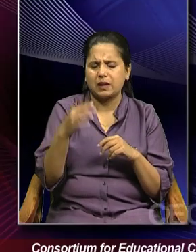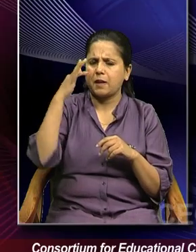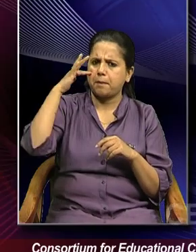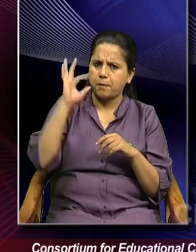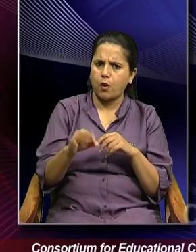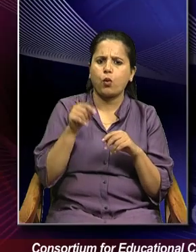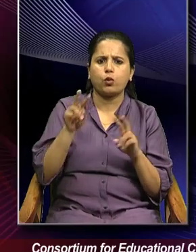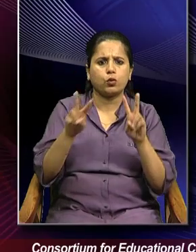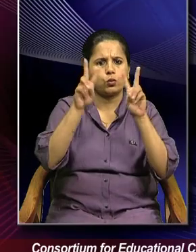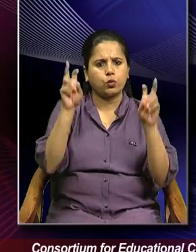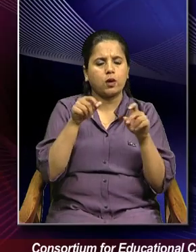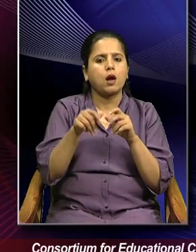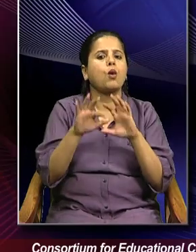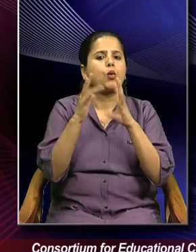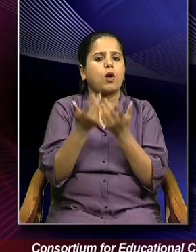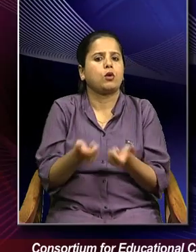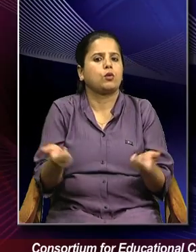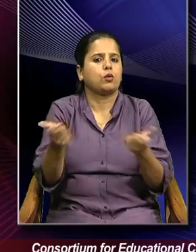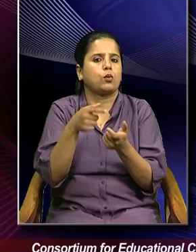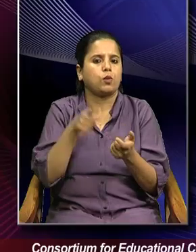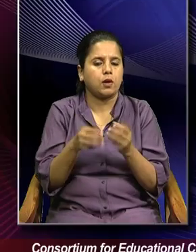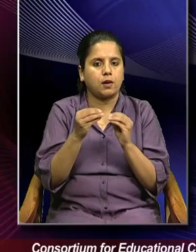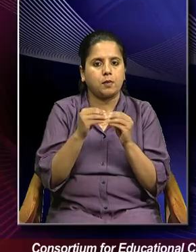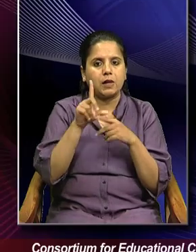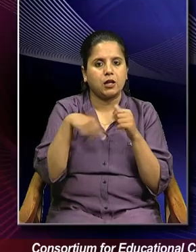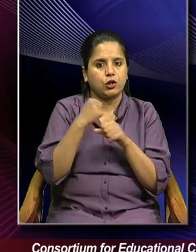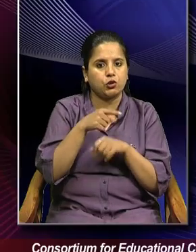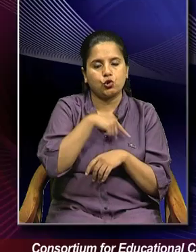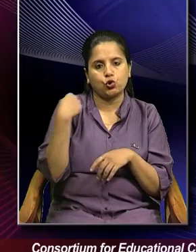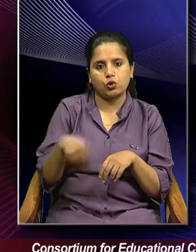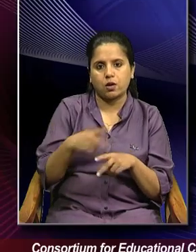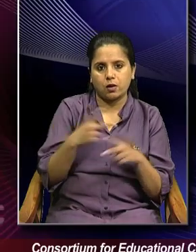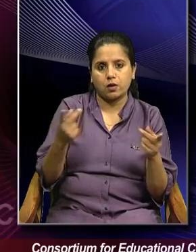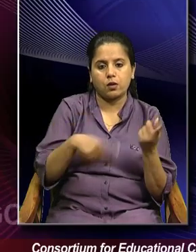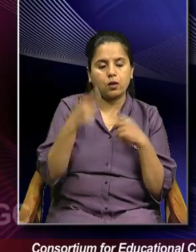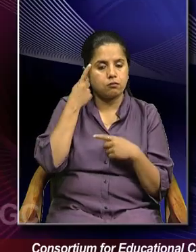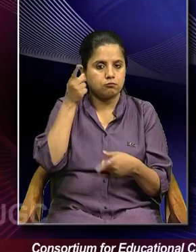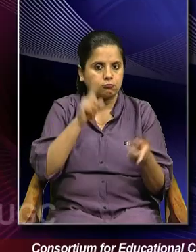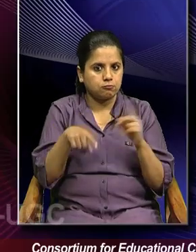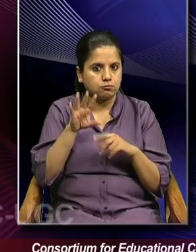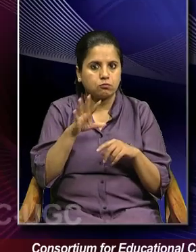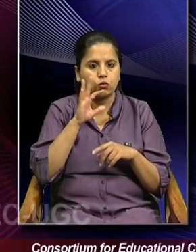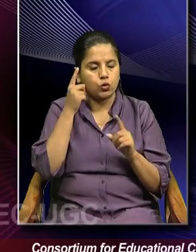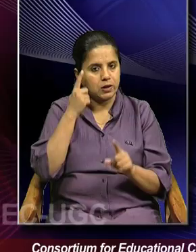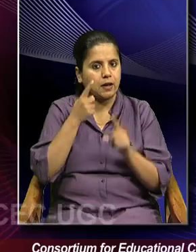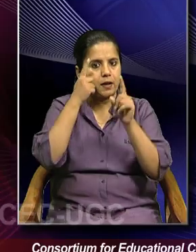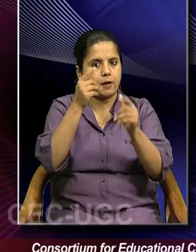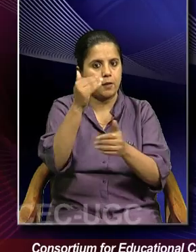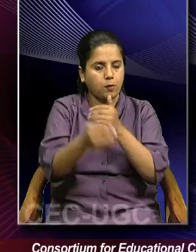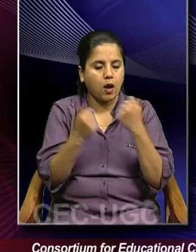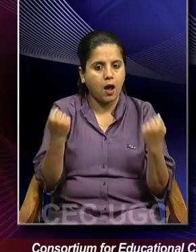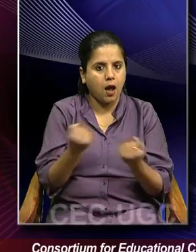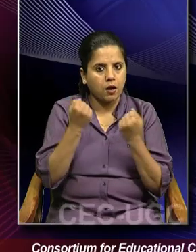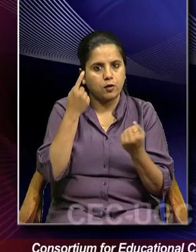important 4th World Conference on Women at Beijing, China, it also set strategic objectives and actions